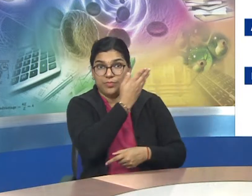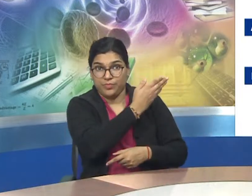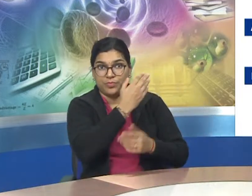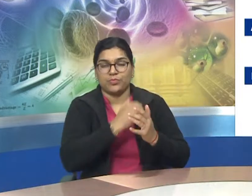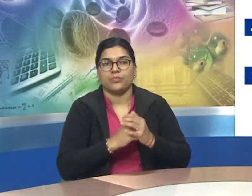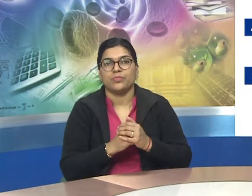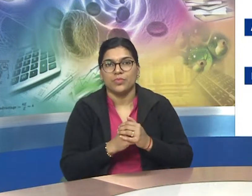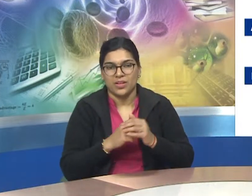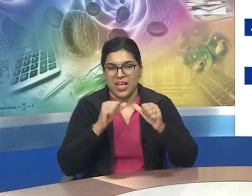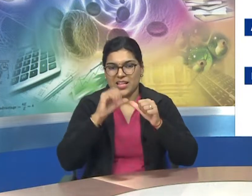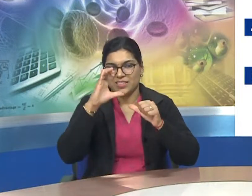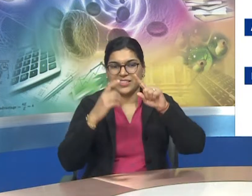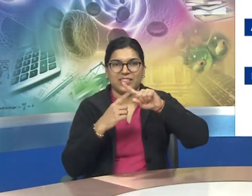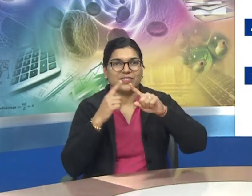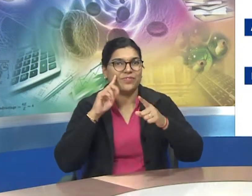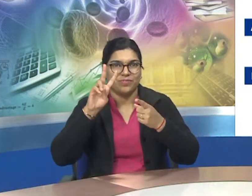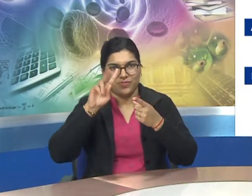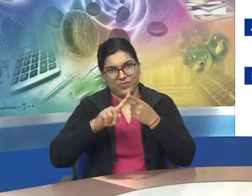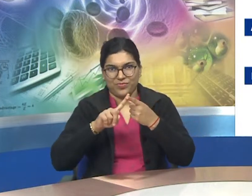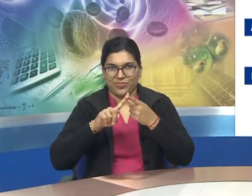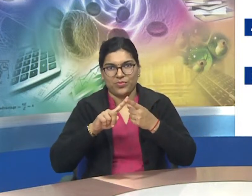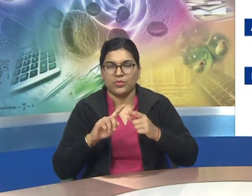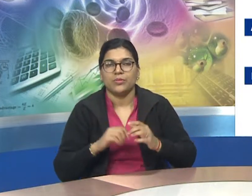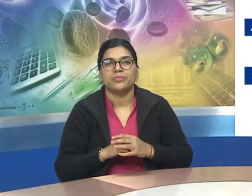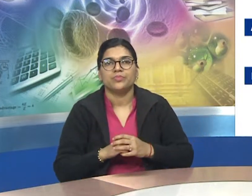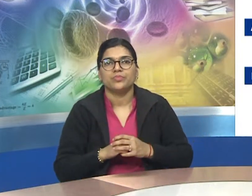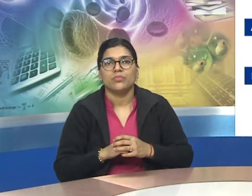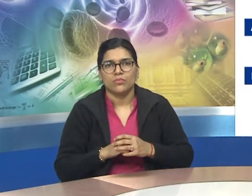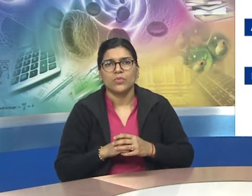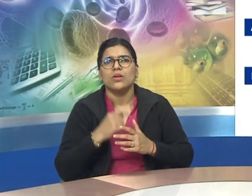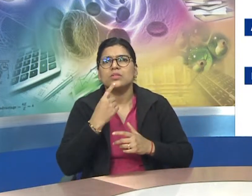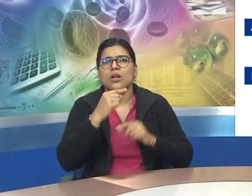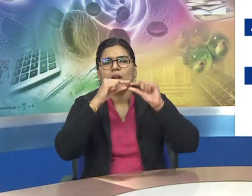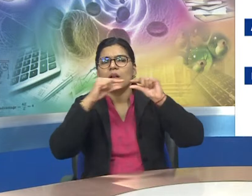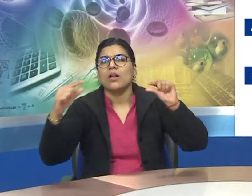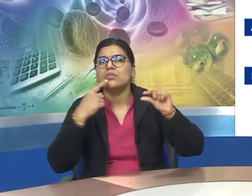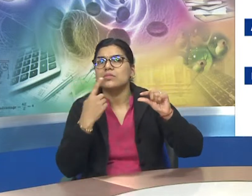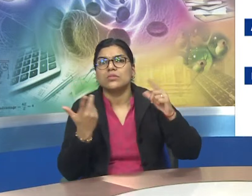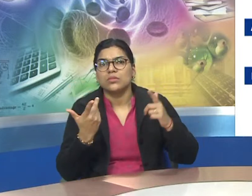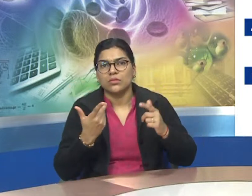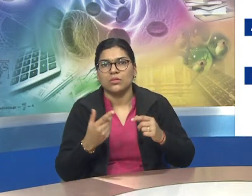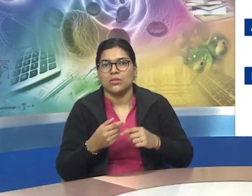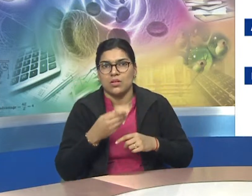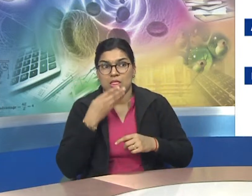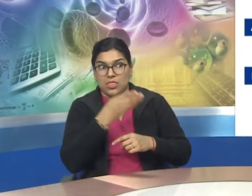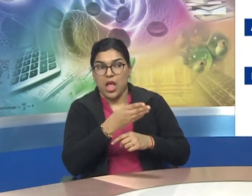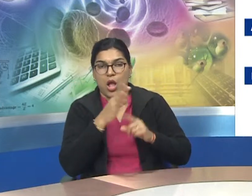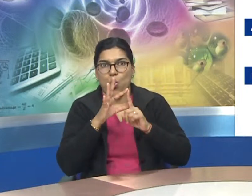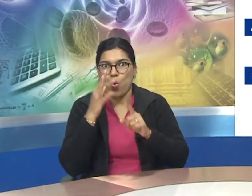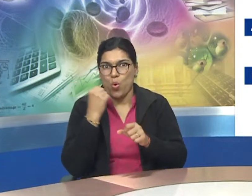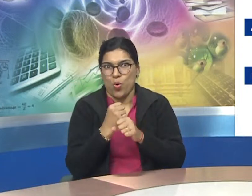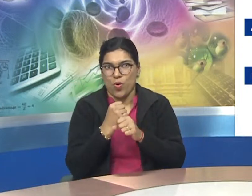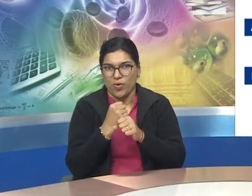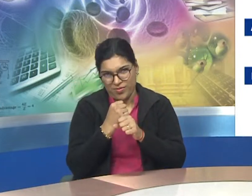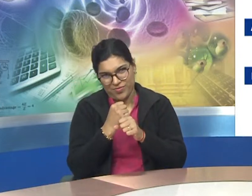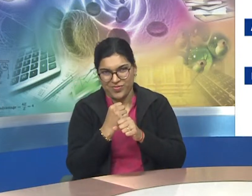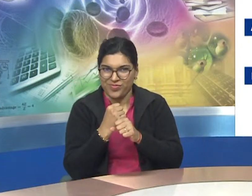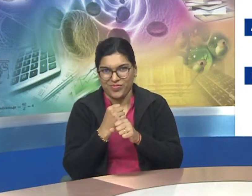So you can see the first sentence, which is active sentence. It is in active voice.